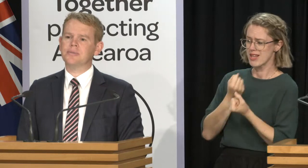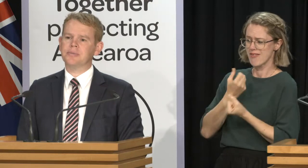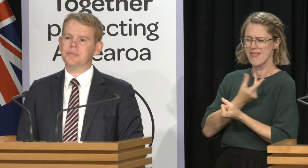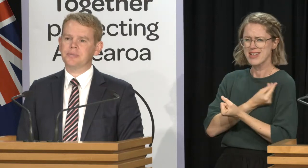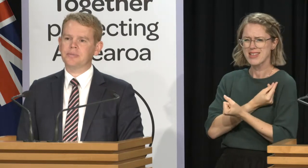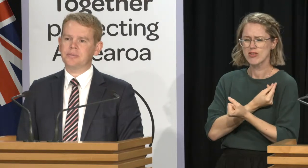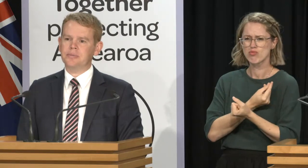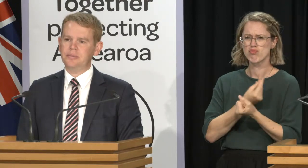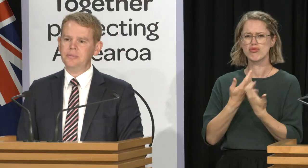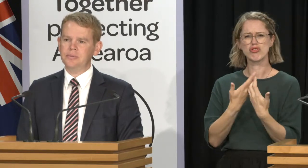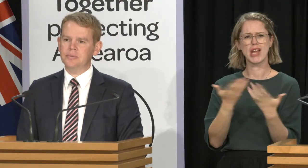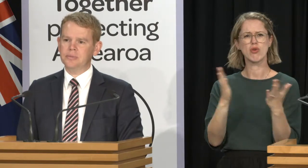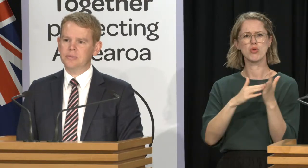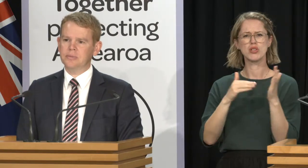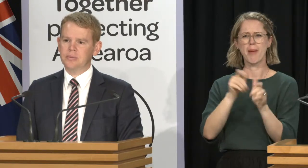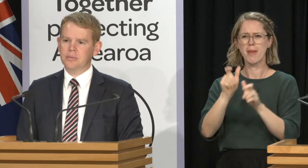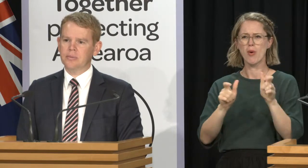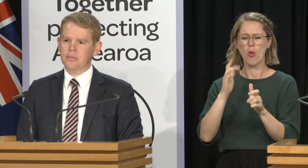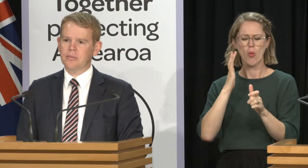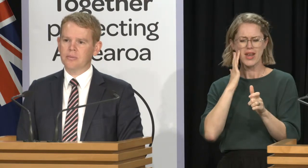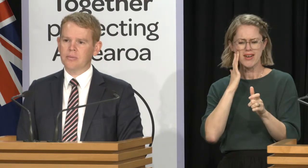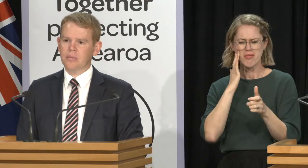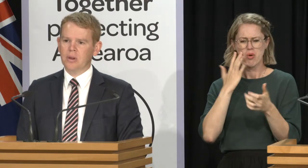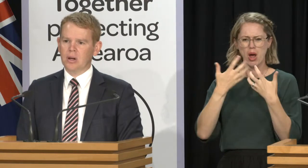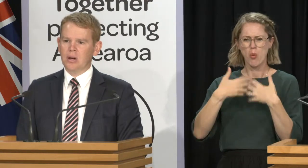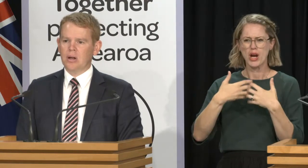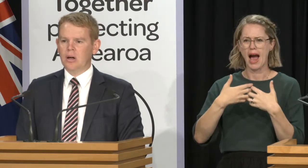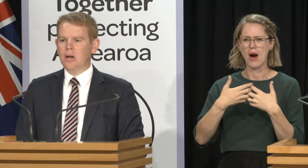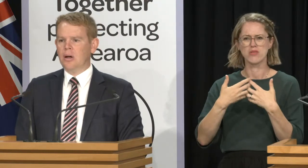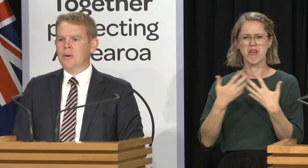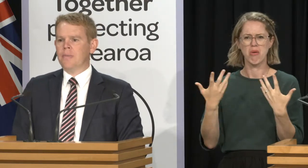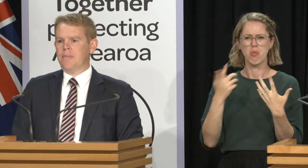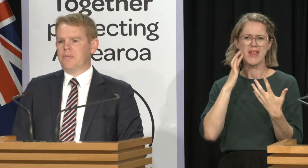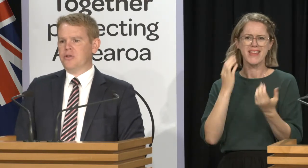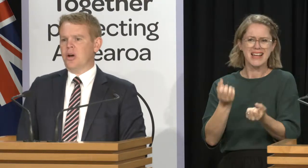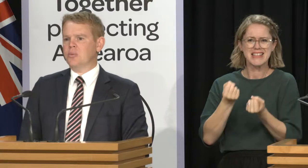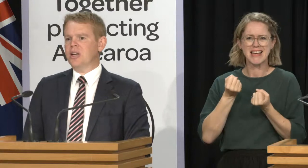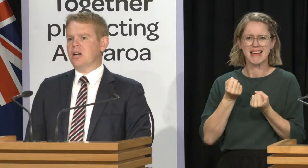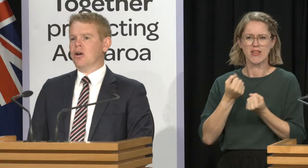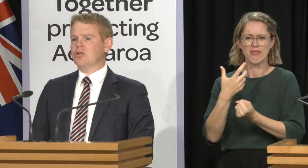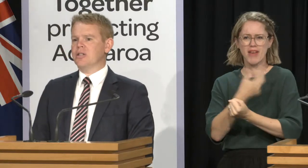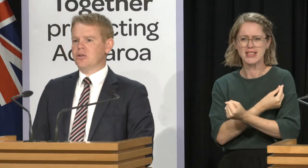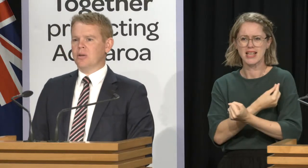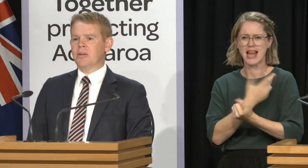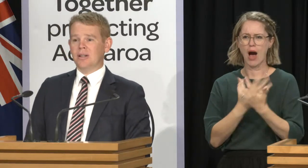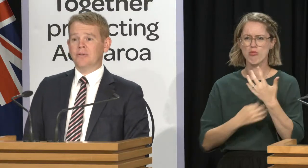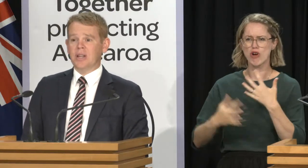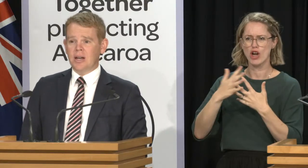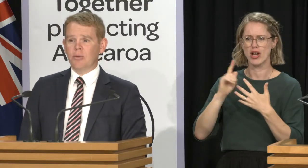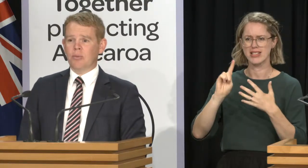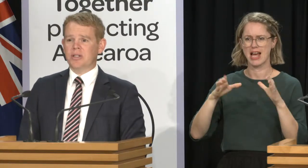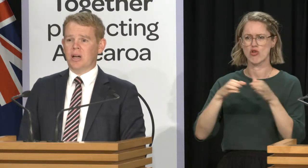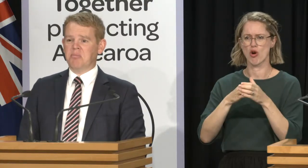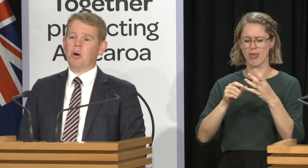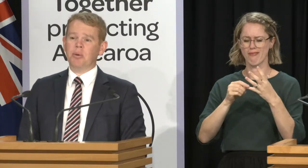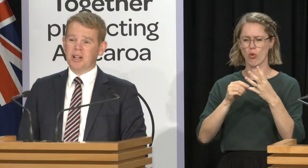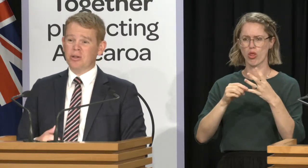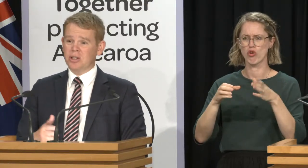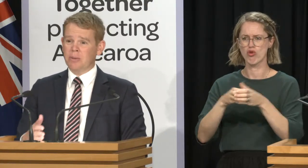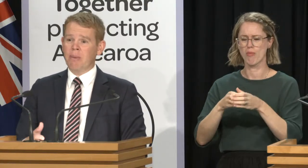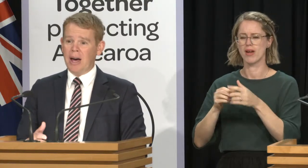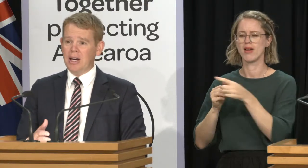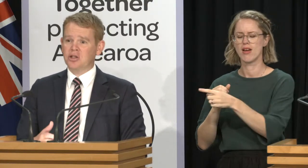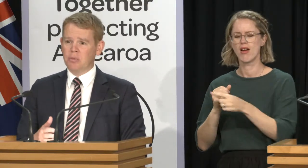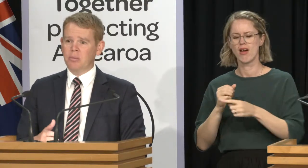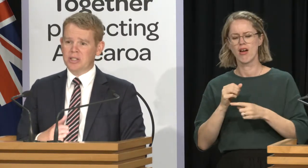When will they have more certainty, and how will you prioritise those 2 million people in that fourth group? So as we get closer to the middle of the year, and probably